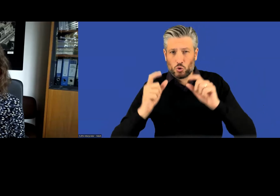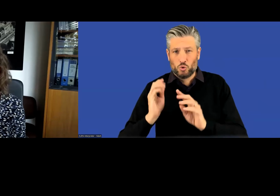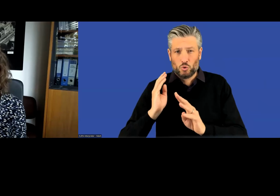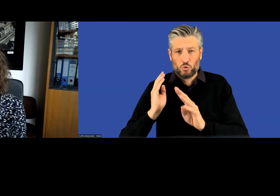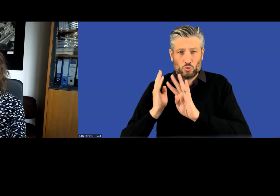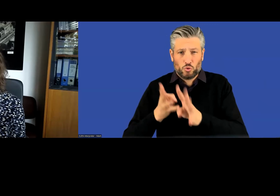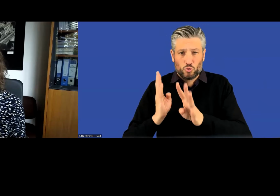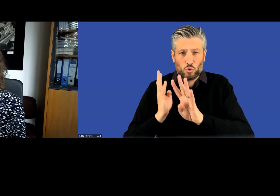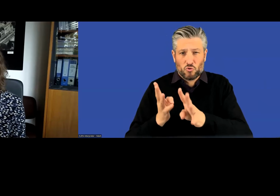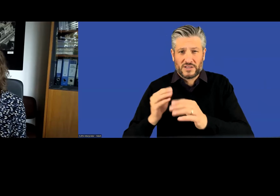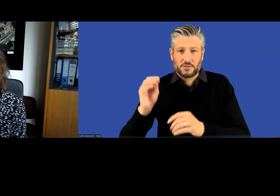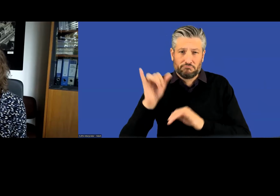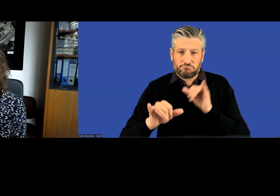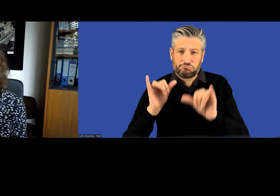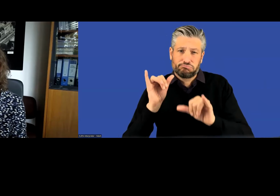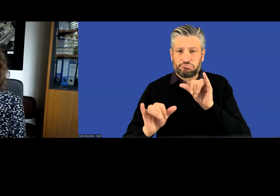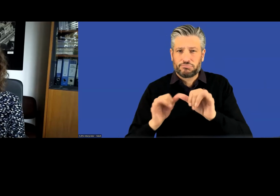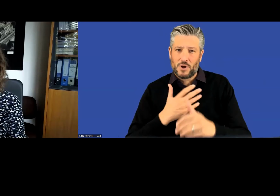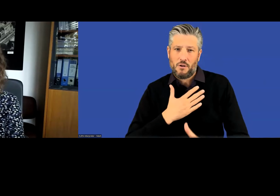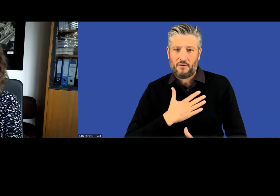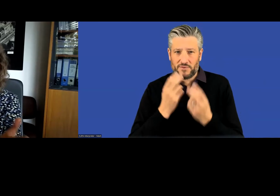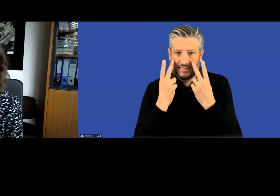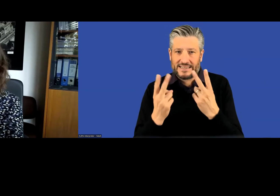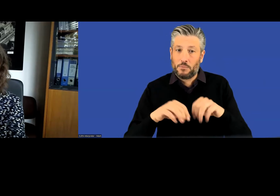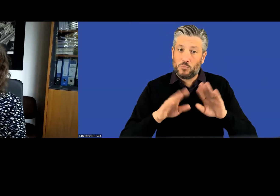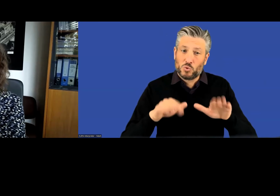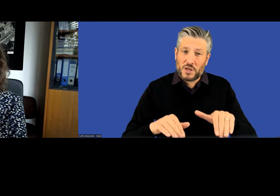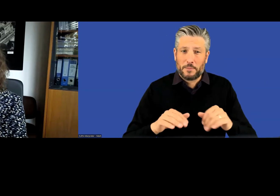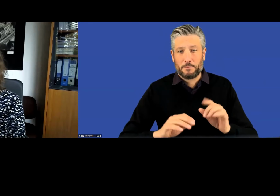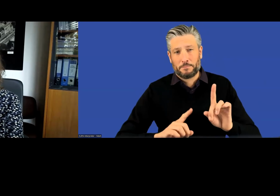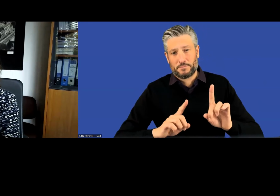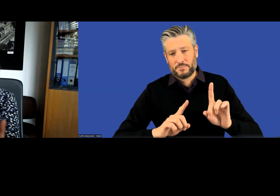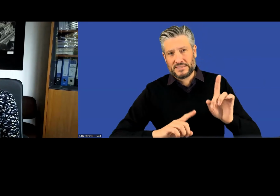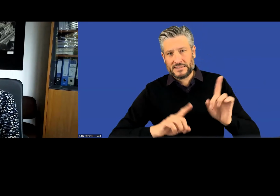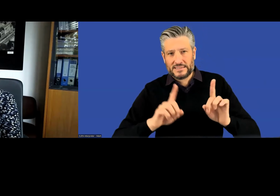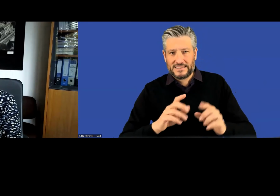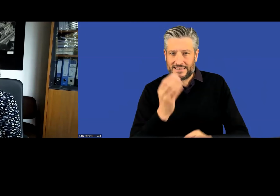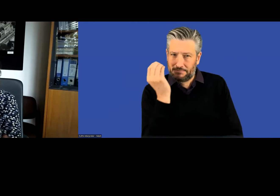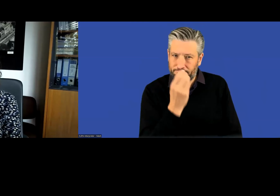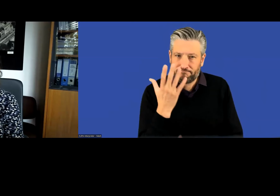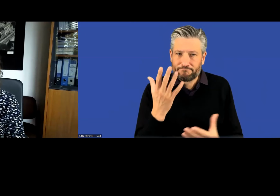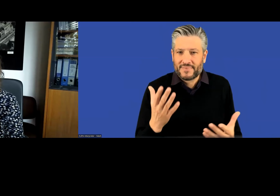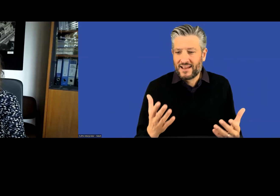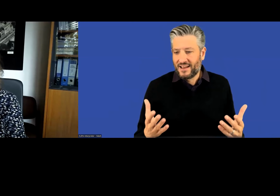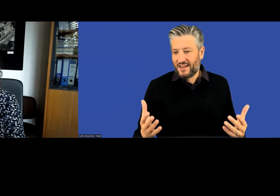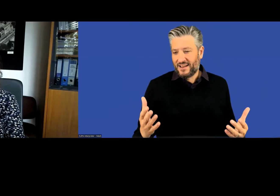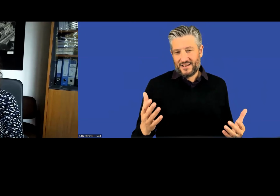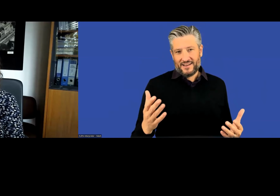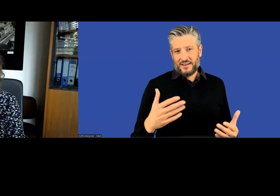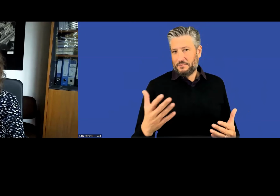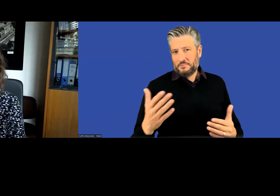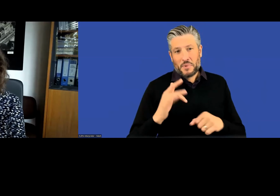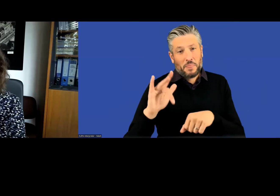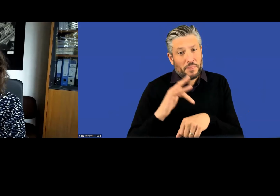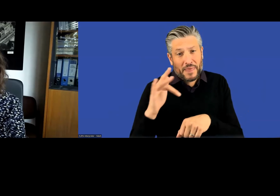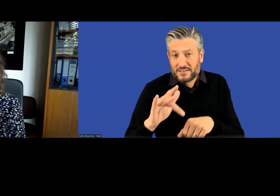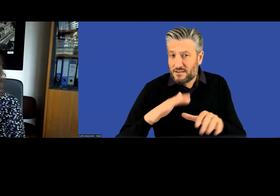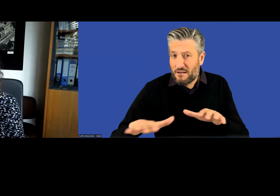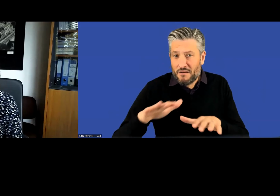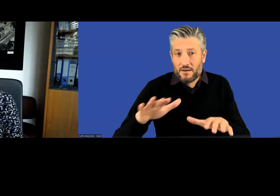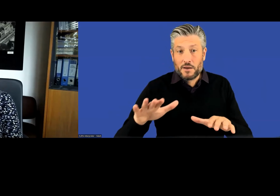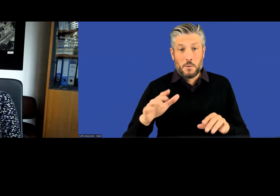And that also includes the performing arts and, although I'm not there to enjoy the cake, gastronomy and local gastronomic